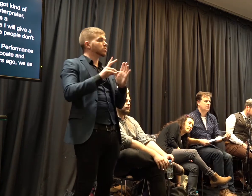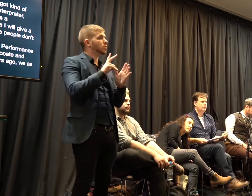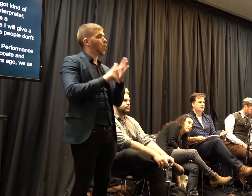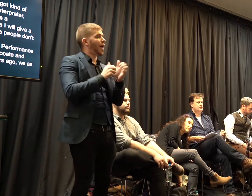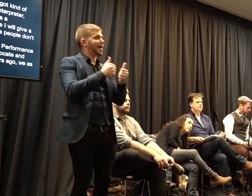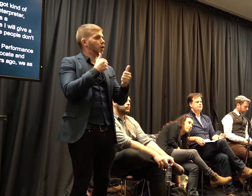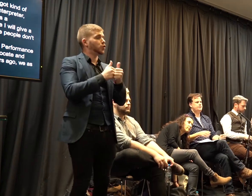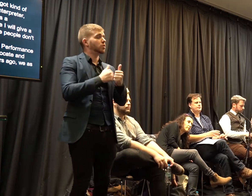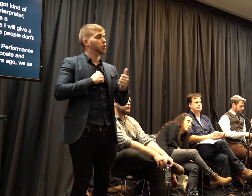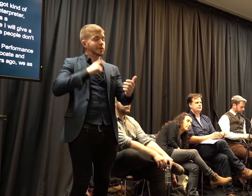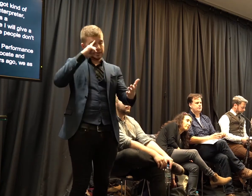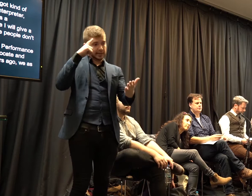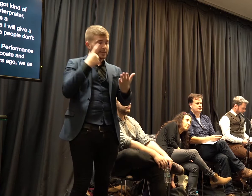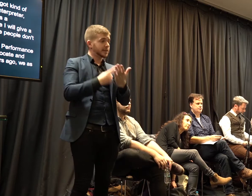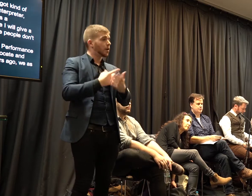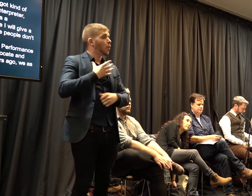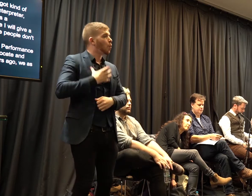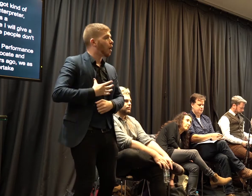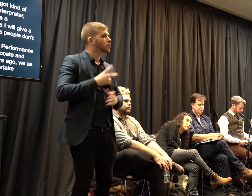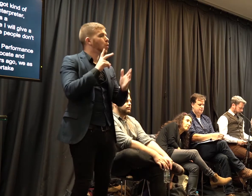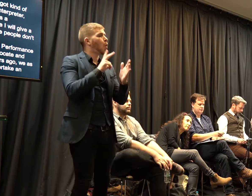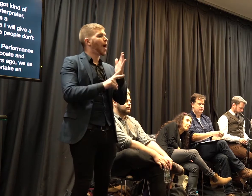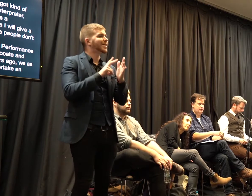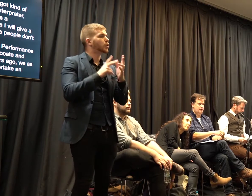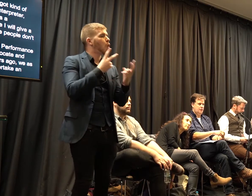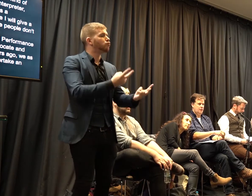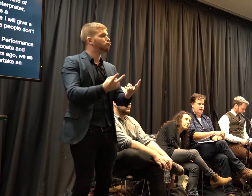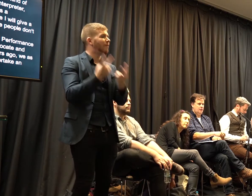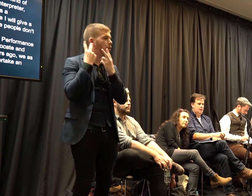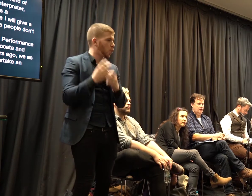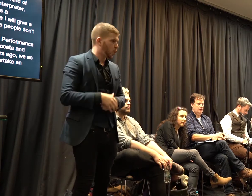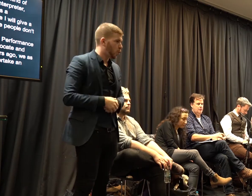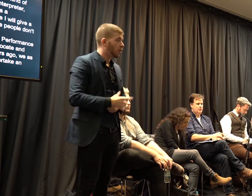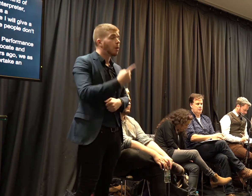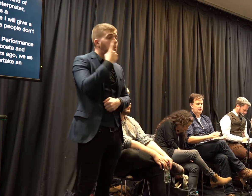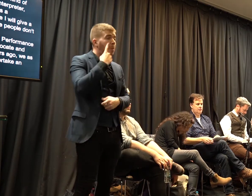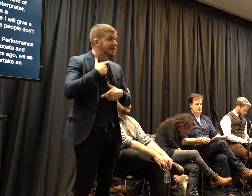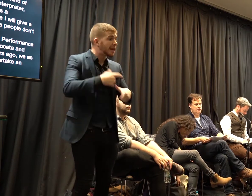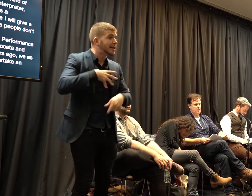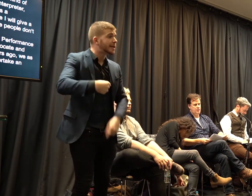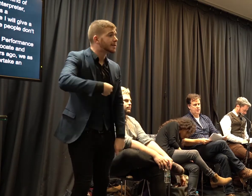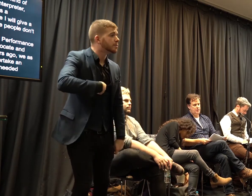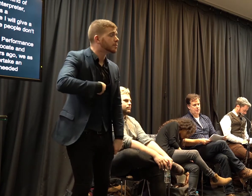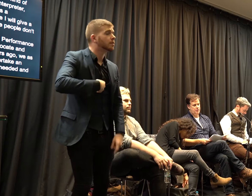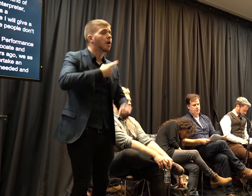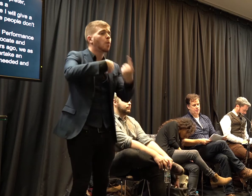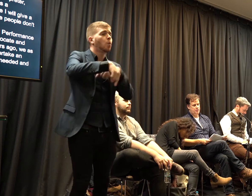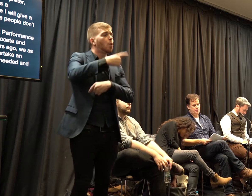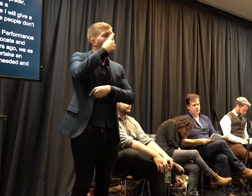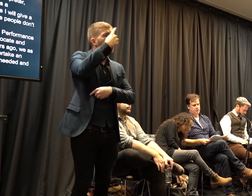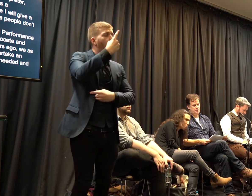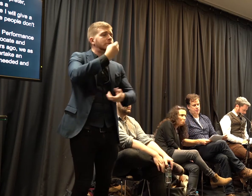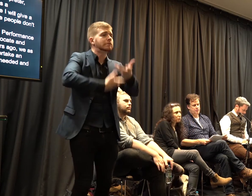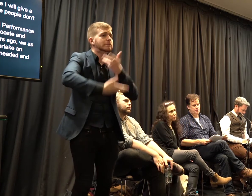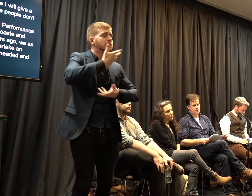organisation, decided to undertake an organisational review to see if we were still needed and what people thought. So